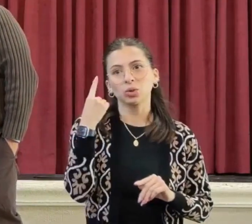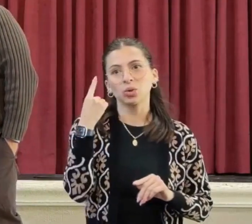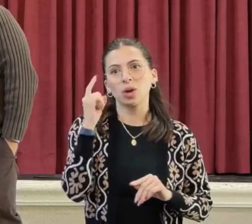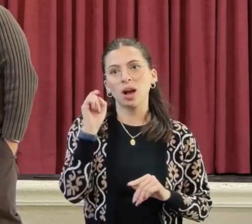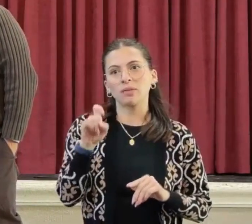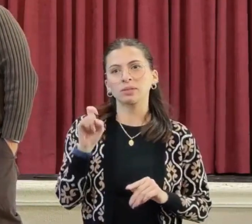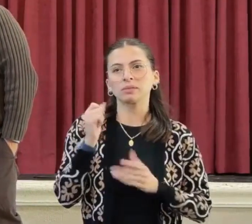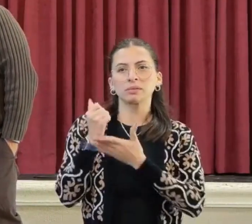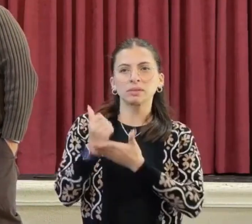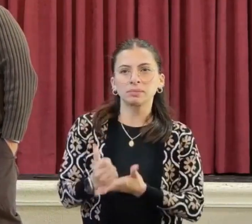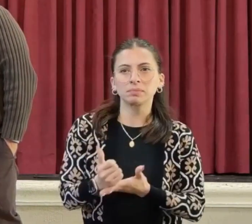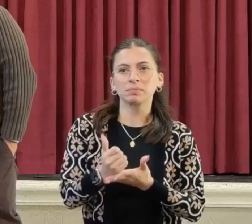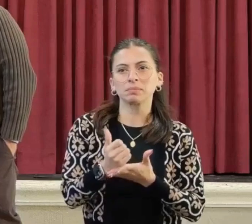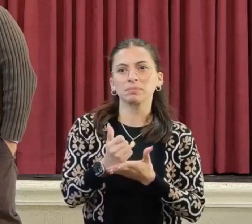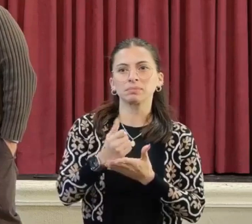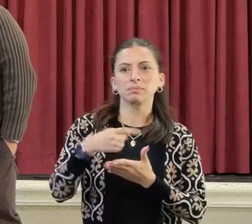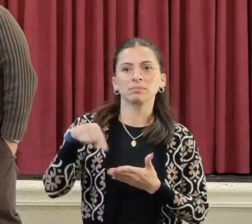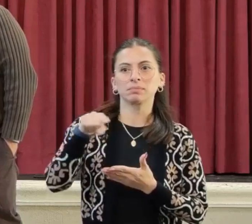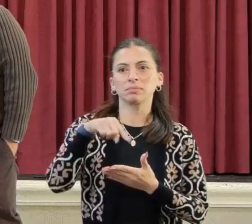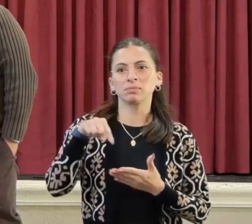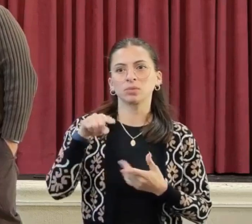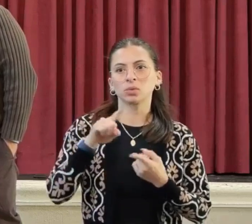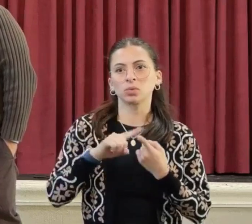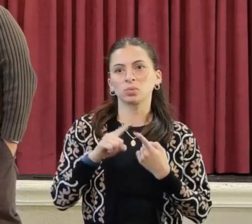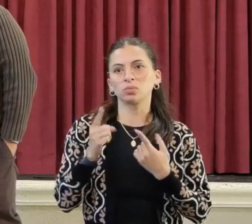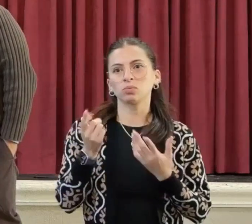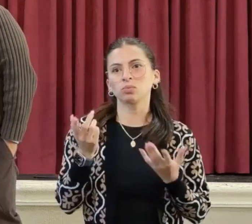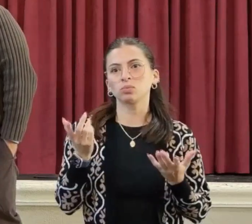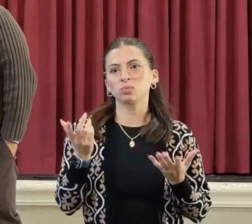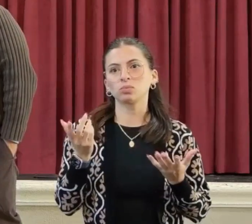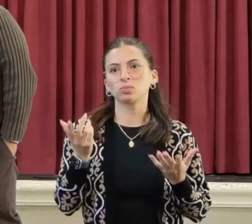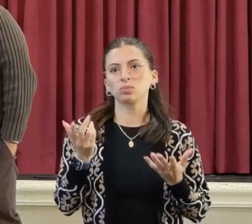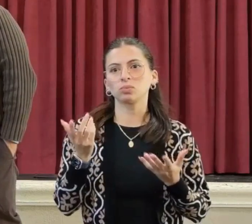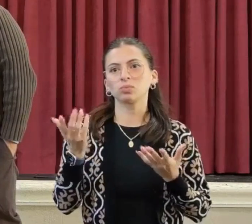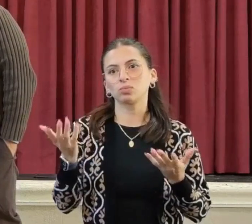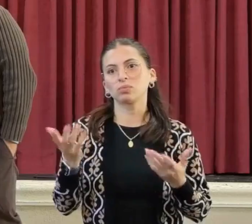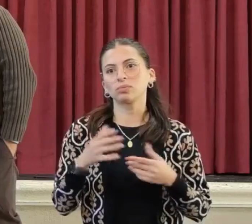well, people will ask you for help.